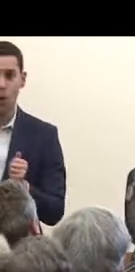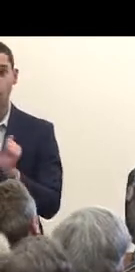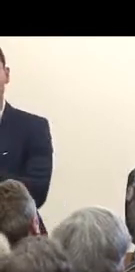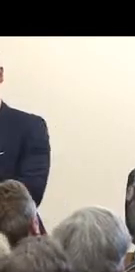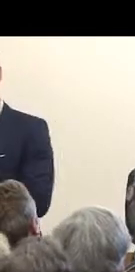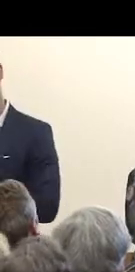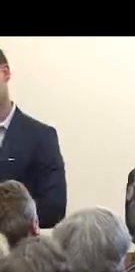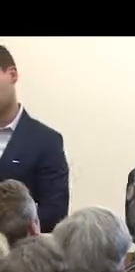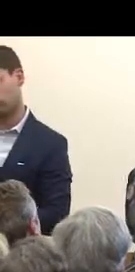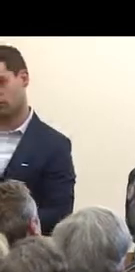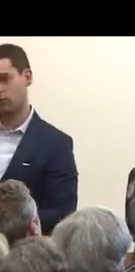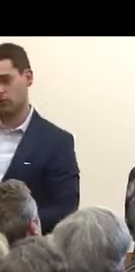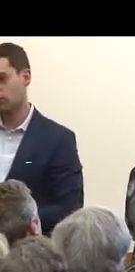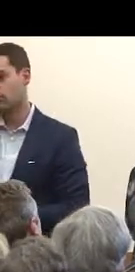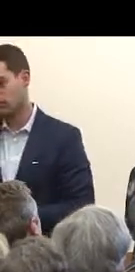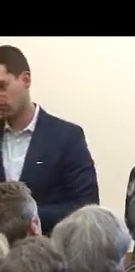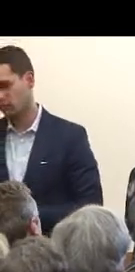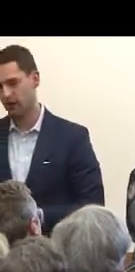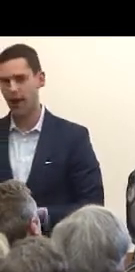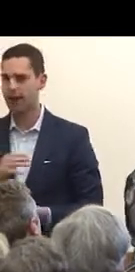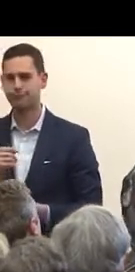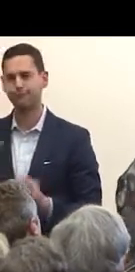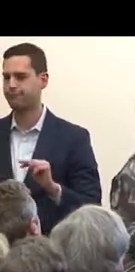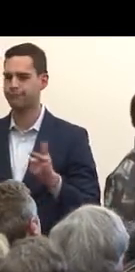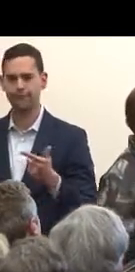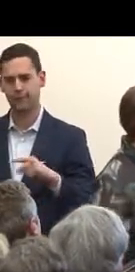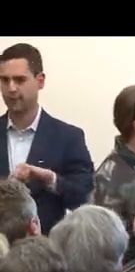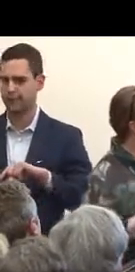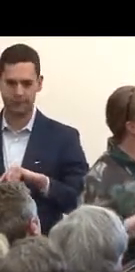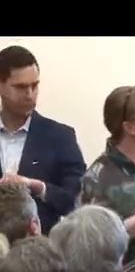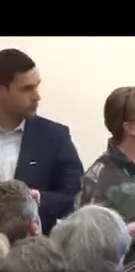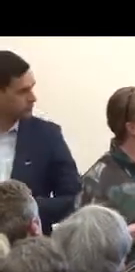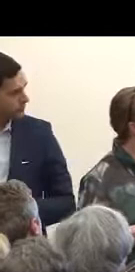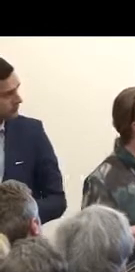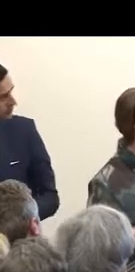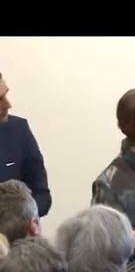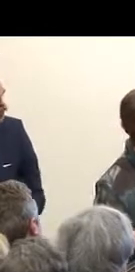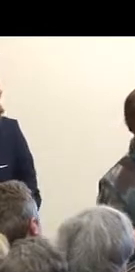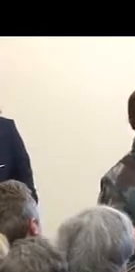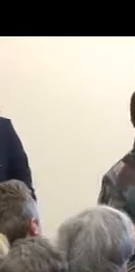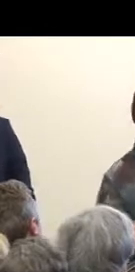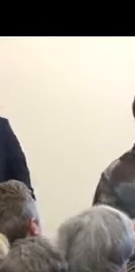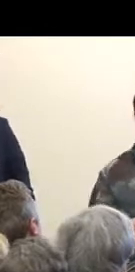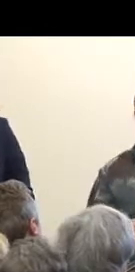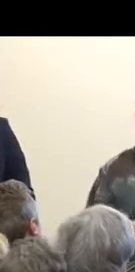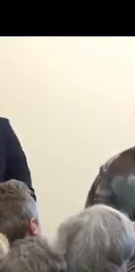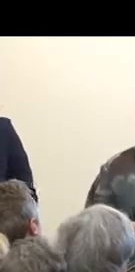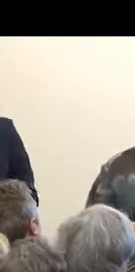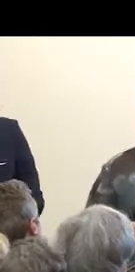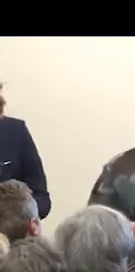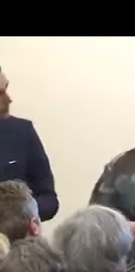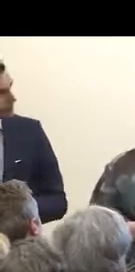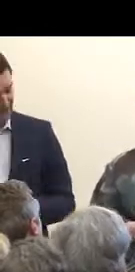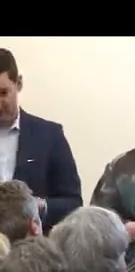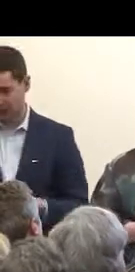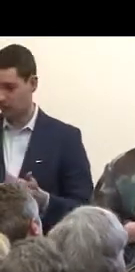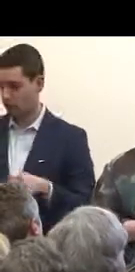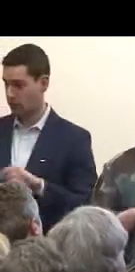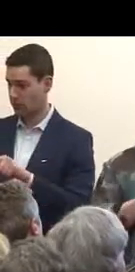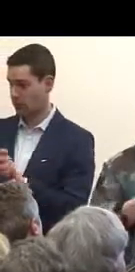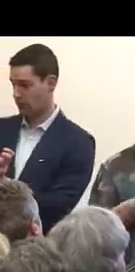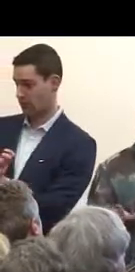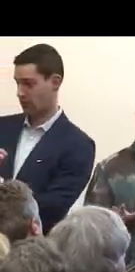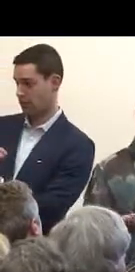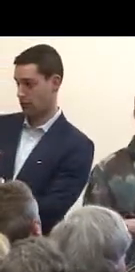purse. And you can't. So if it's the possessor of a purse, now we cannot put that respect marker in